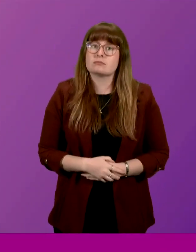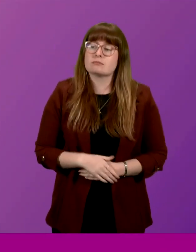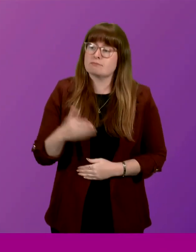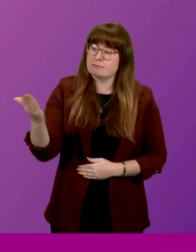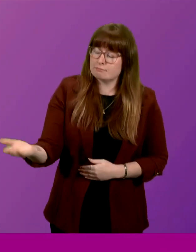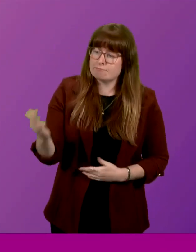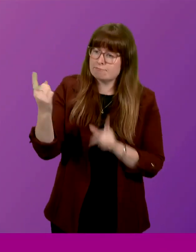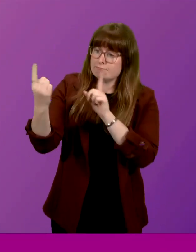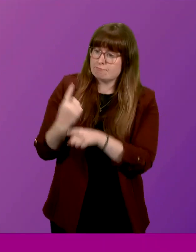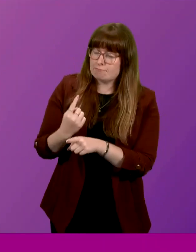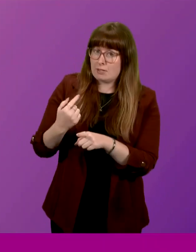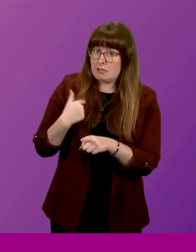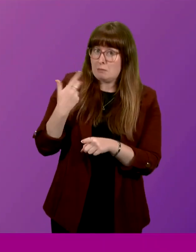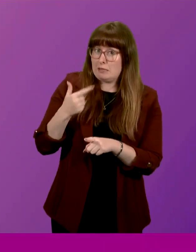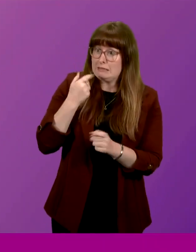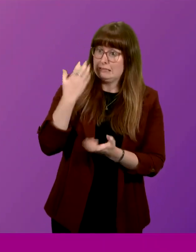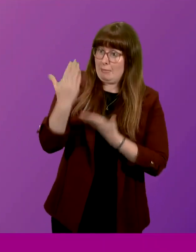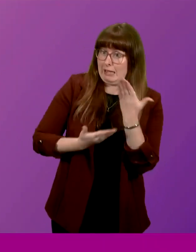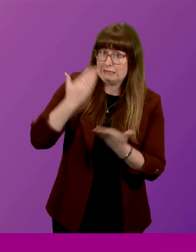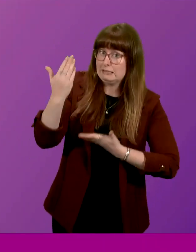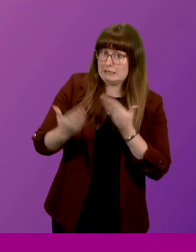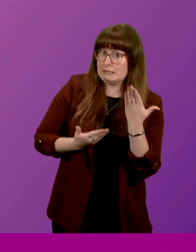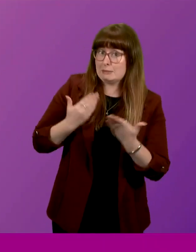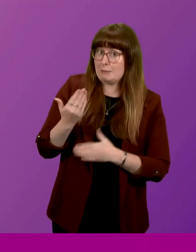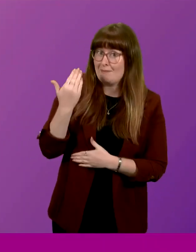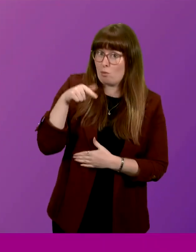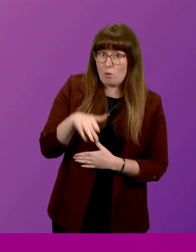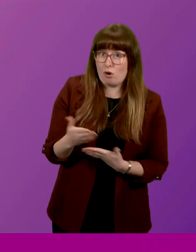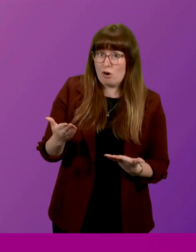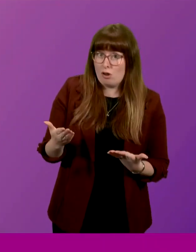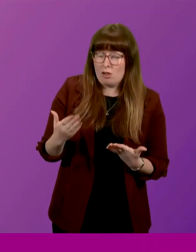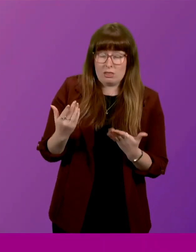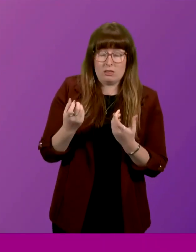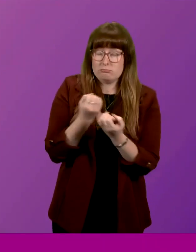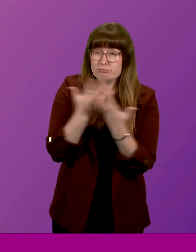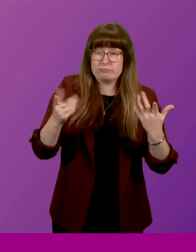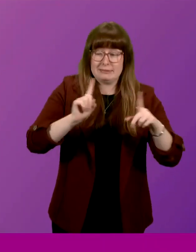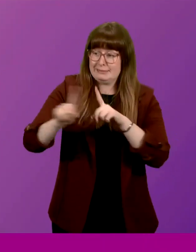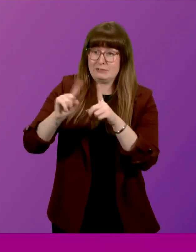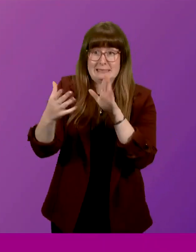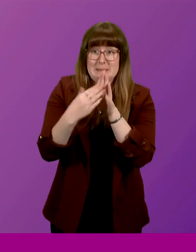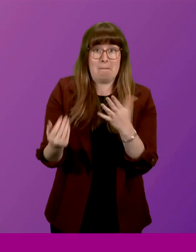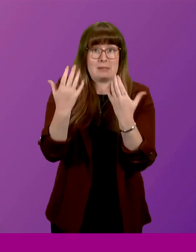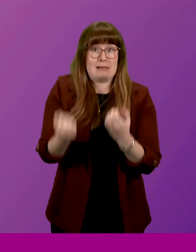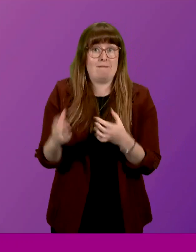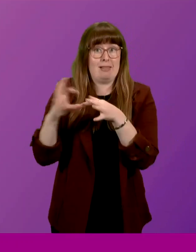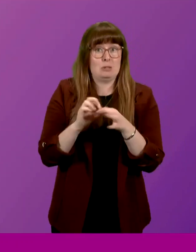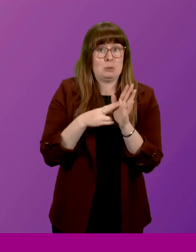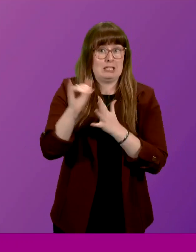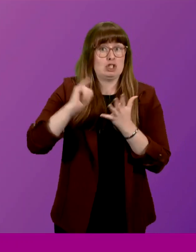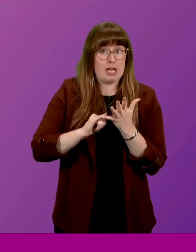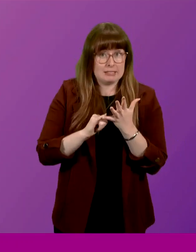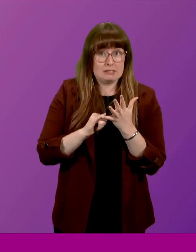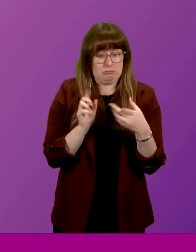As I set out to Parliament, a whole series of examples of progress have been made in the National Health Service,